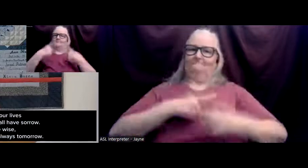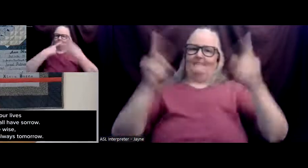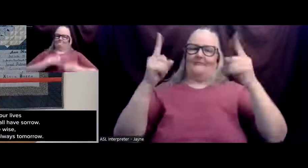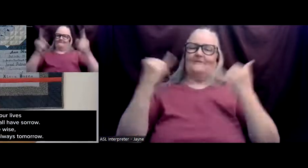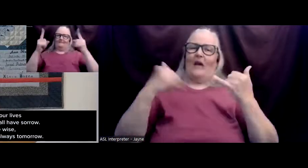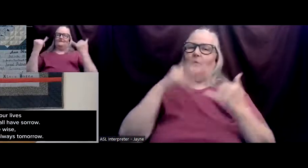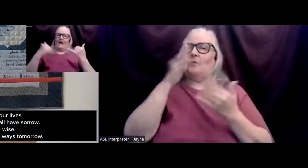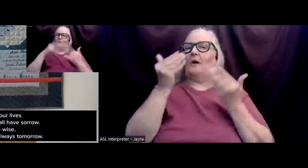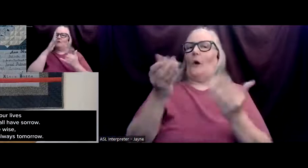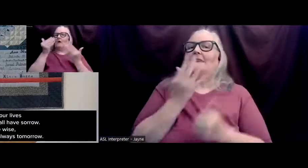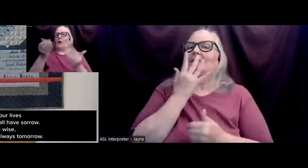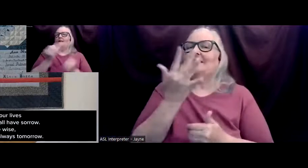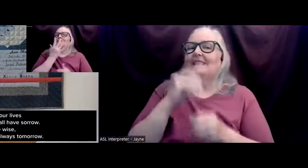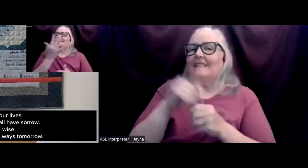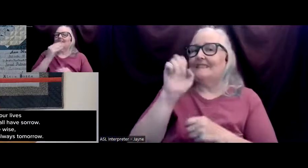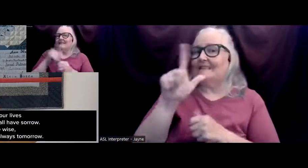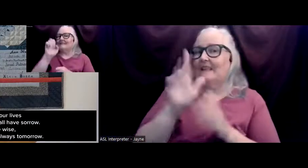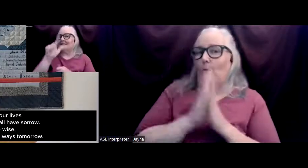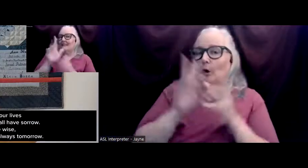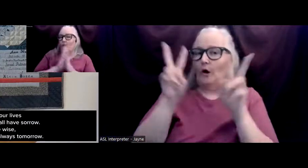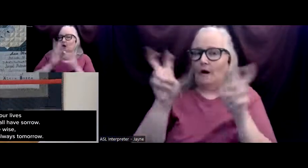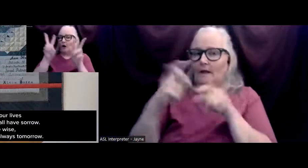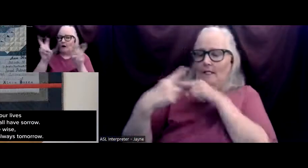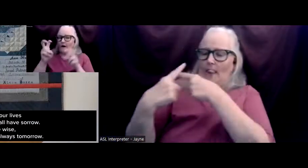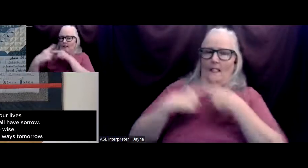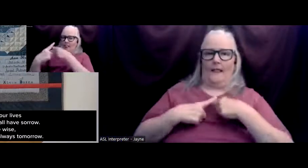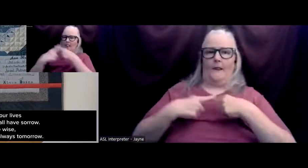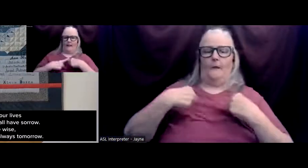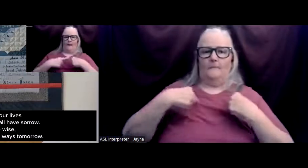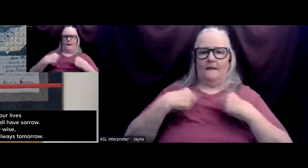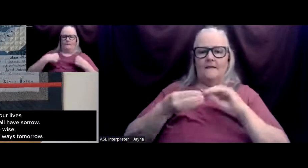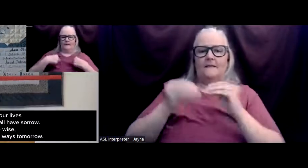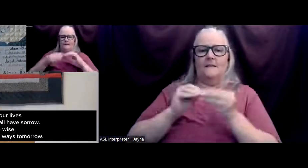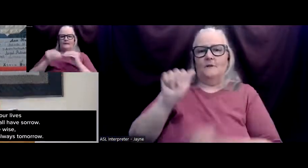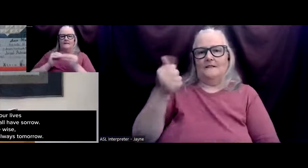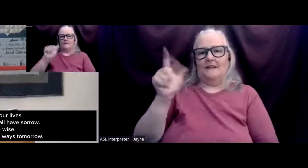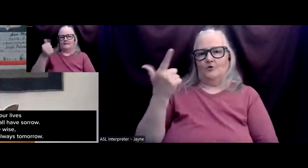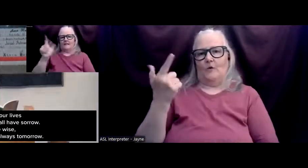sing in your teal hymnal, Lean On Me, hymn number 1021.